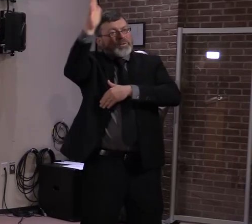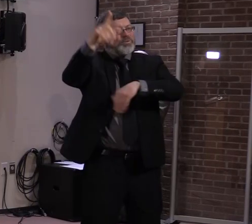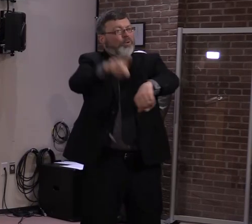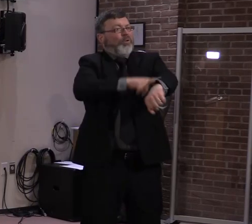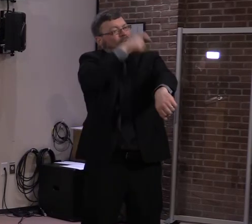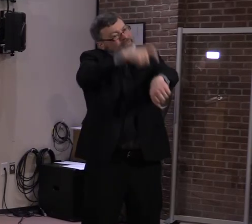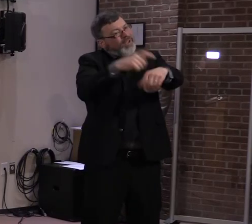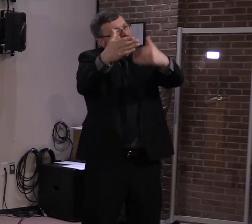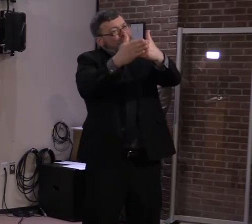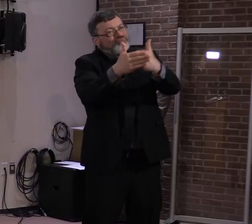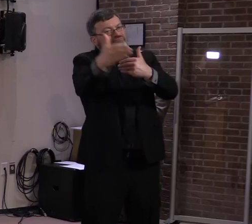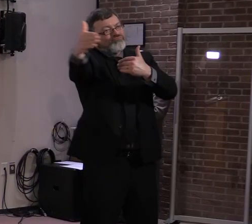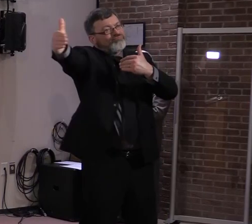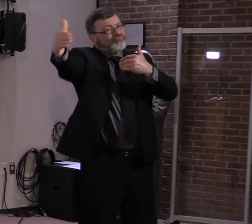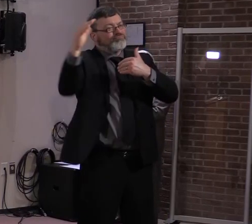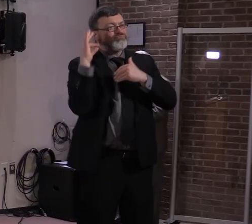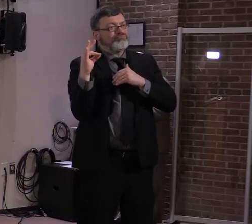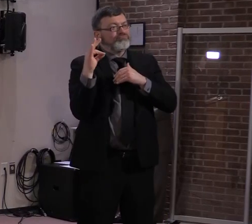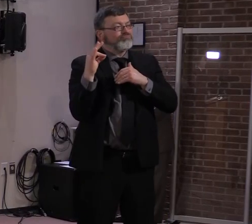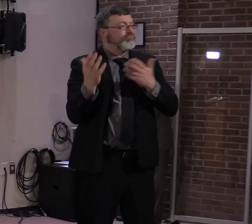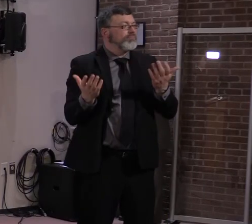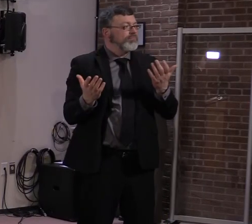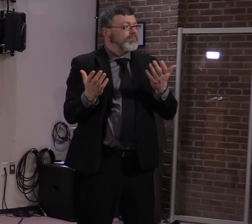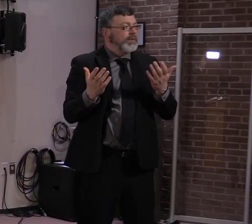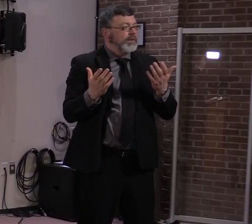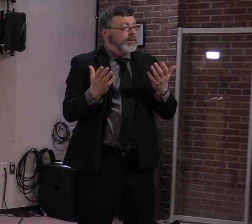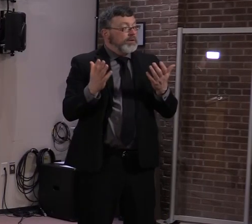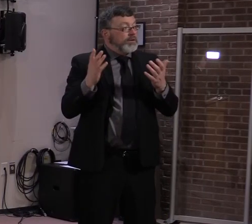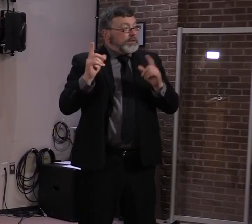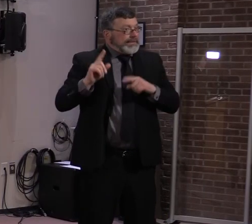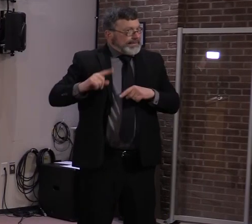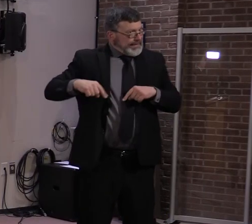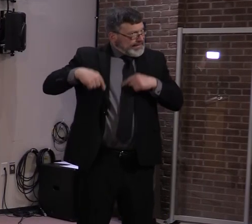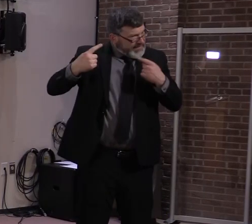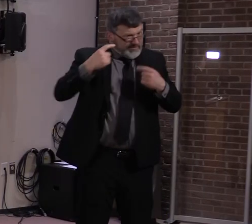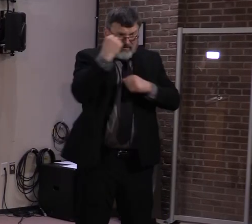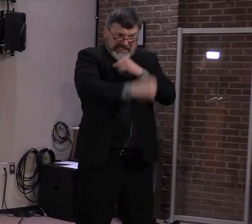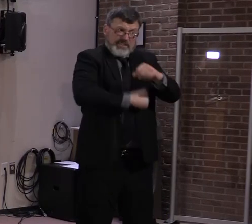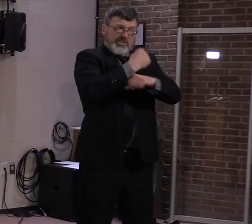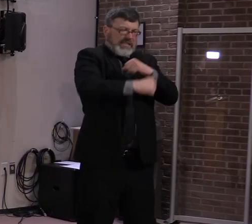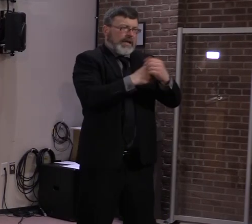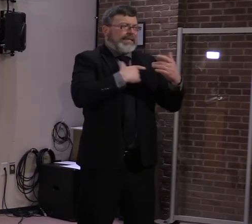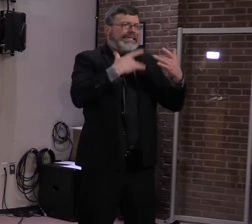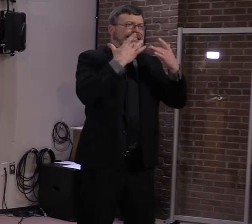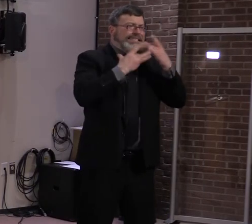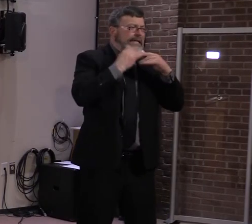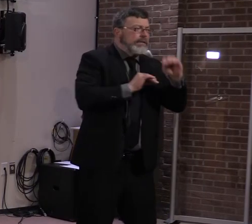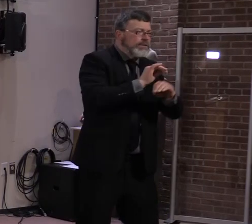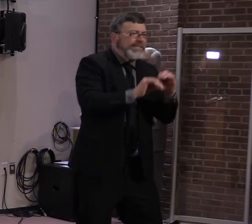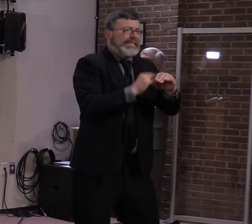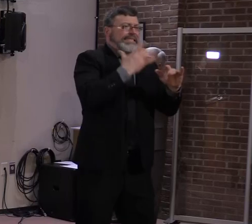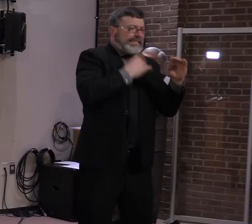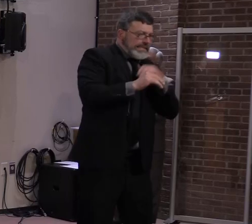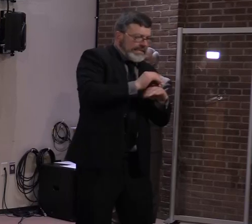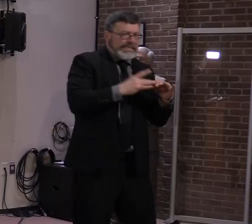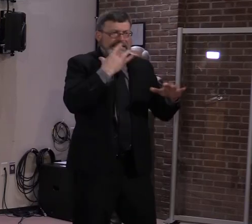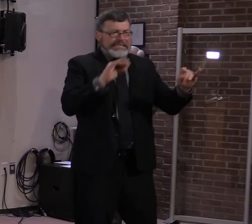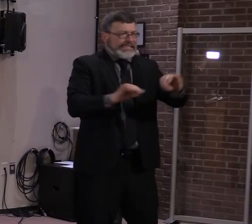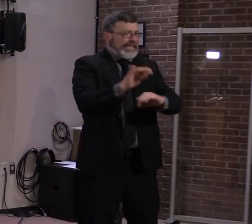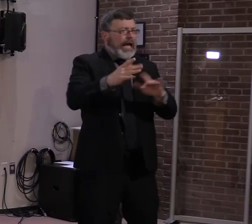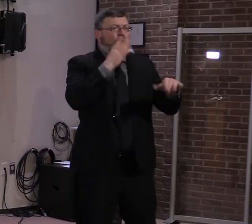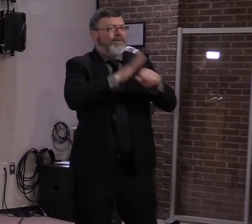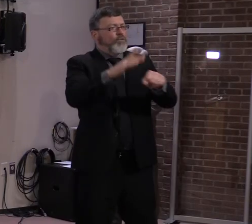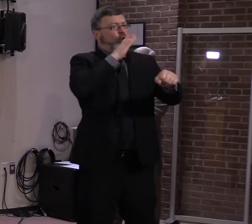haven't had the resources to do anything about it, whether it's broadband or housing or water and sewer and stormwater. I mean, all of those